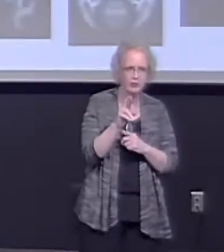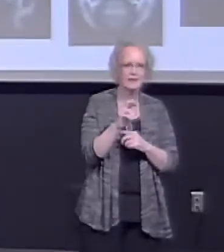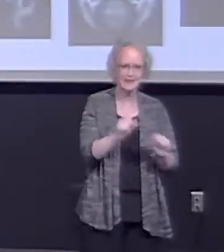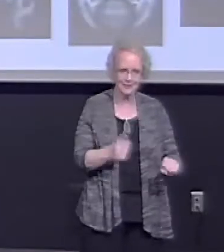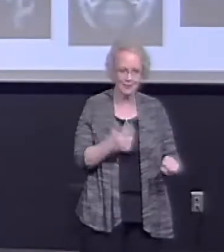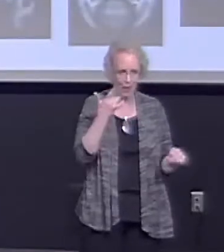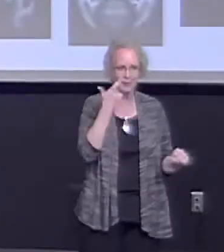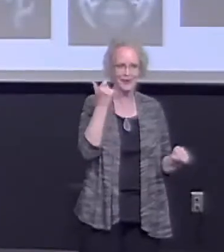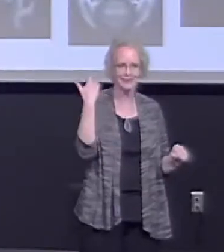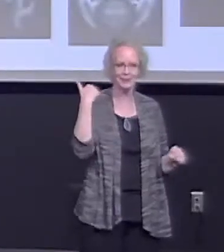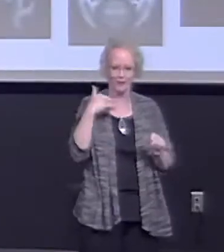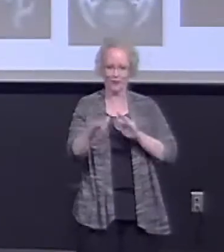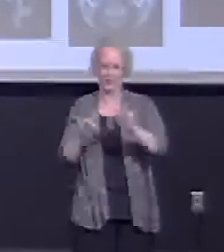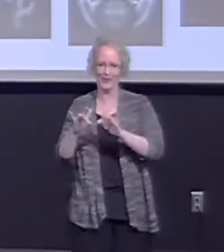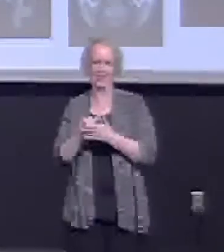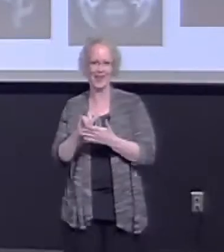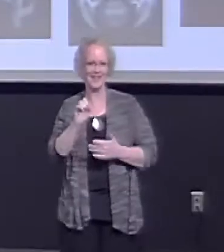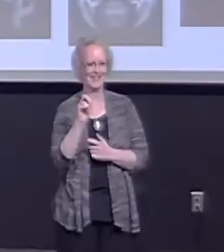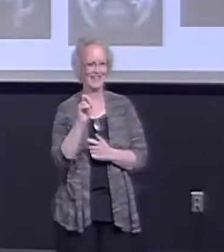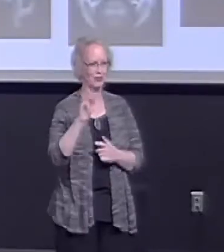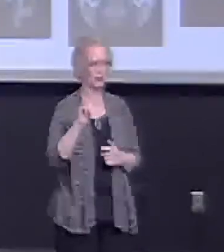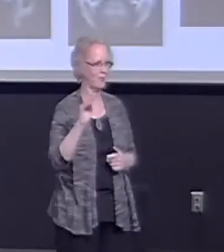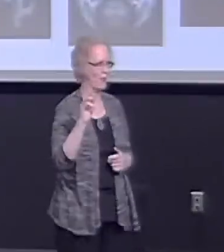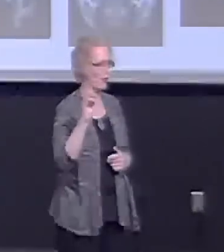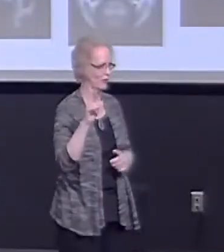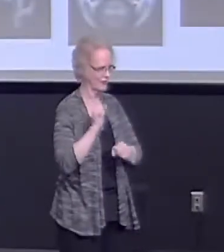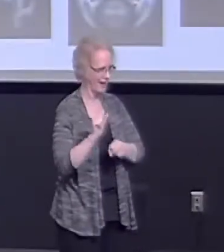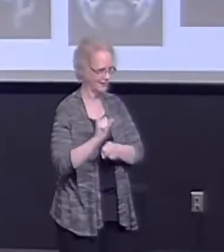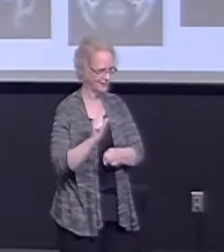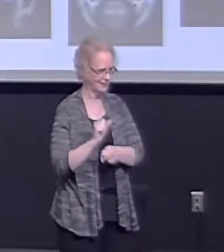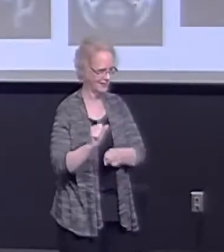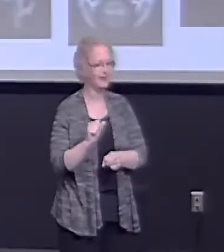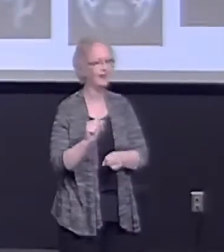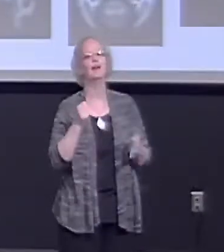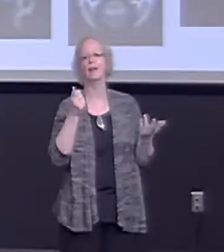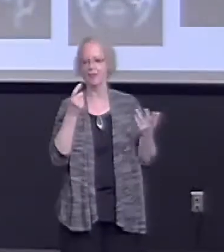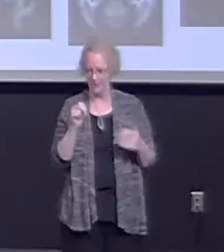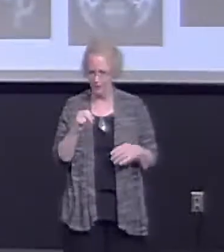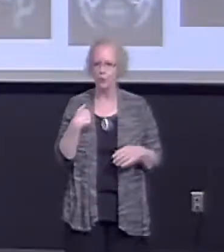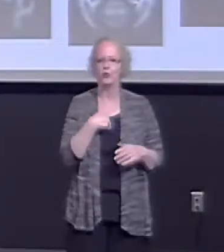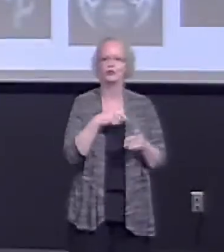task. And then we start to compare sequences that they've learned